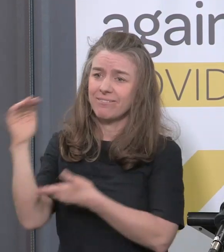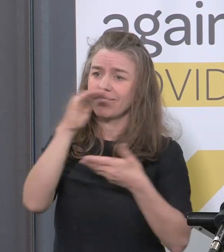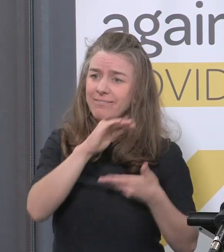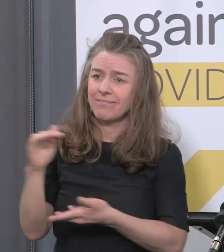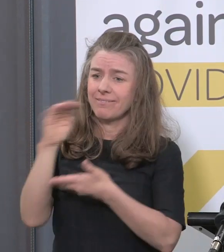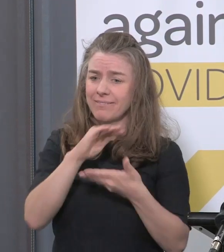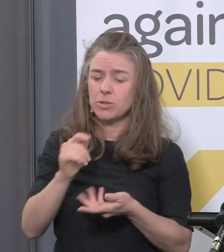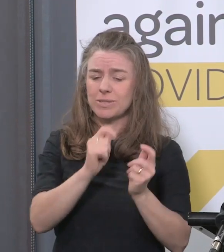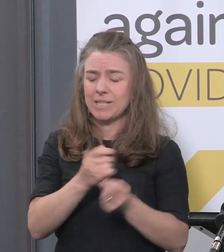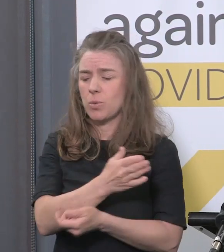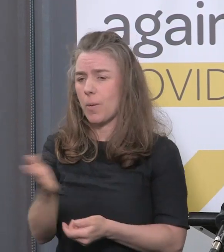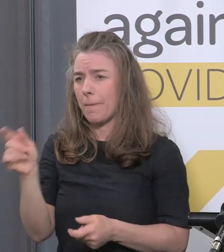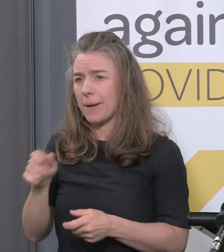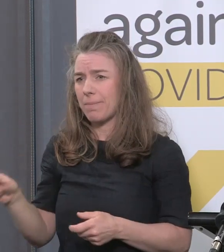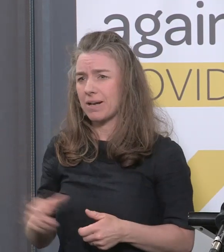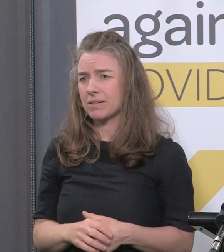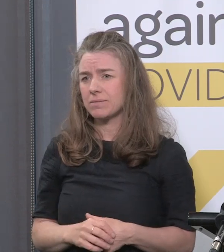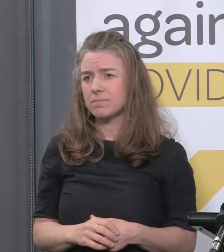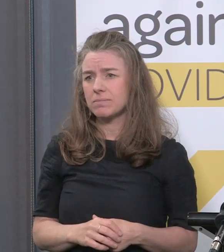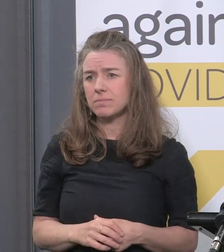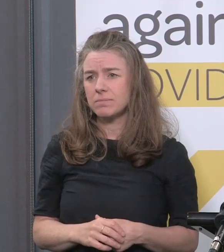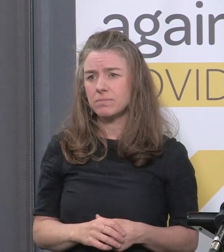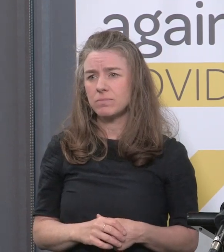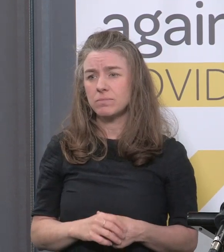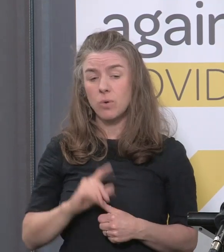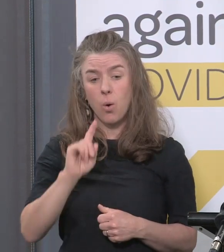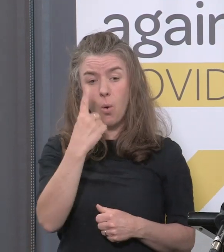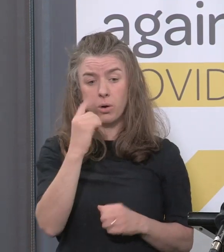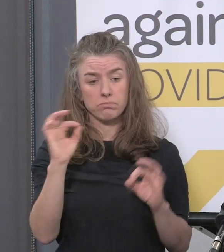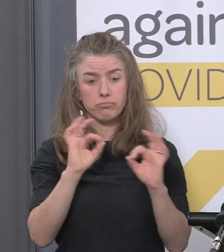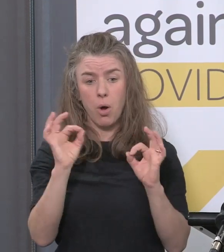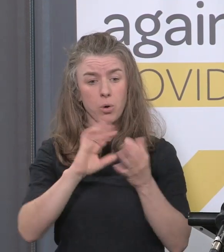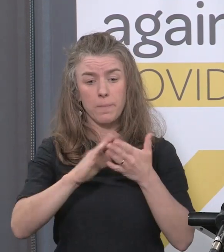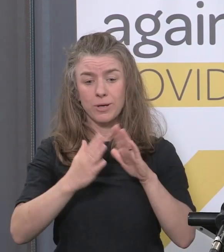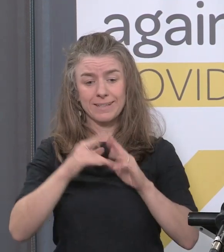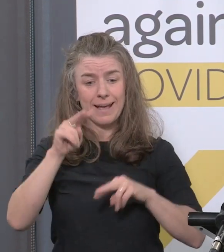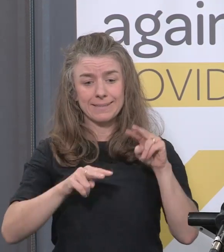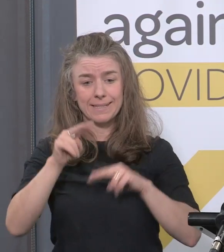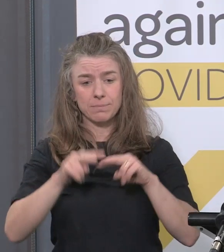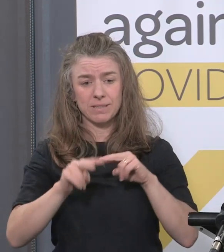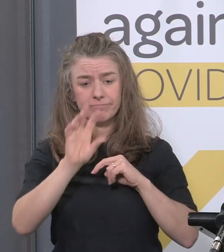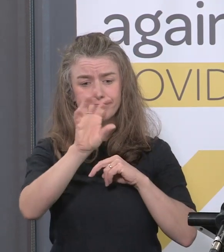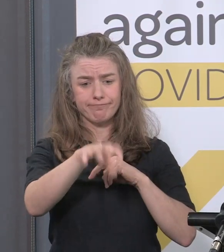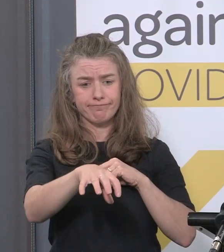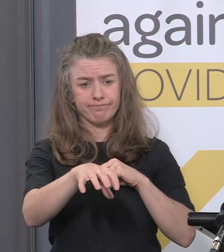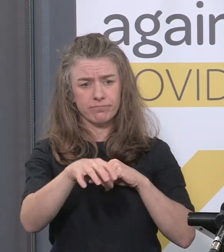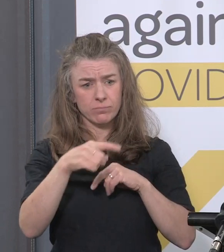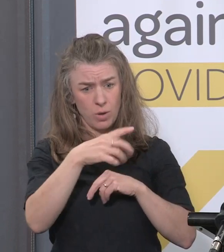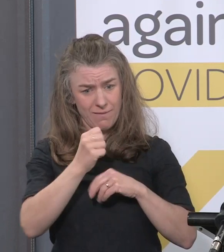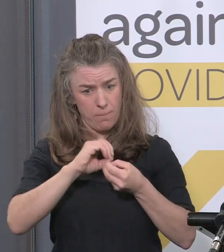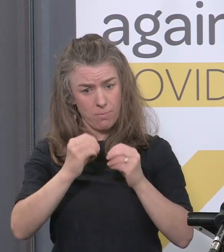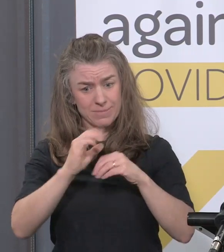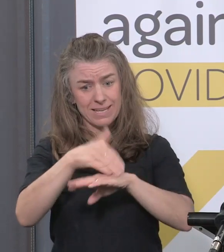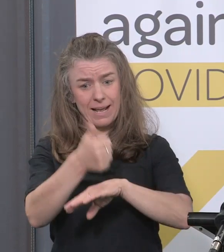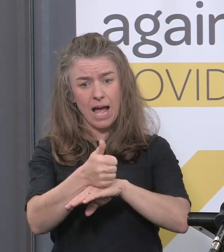who needs to be tested. Auckland does not have a single community assessment clinic that's operational yet. What complications are you facing with